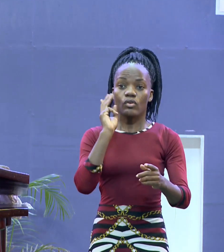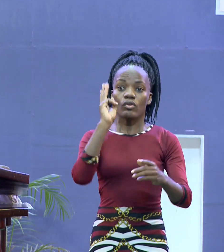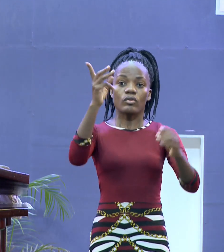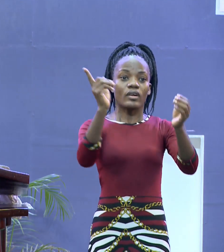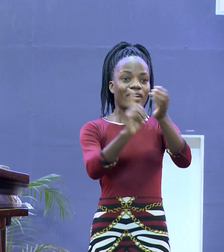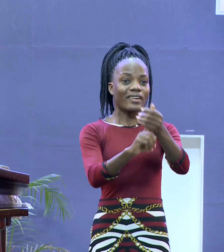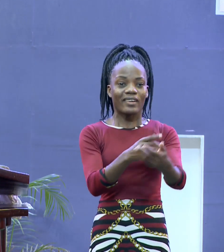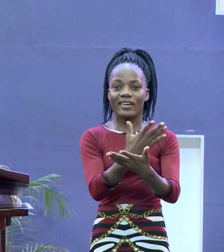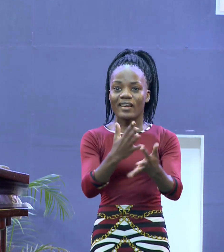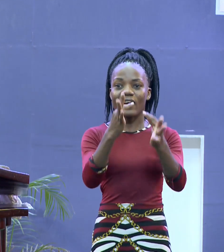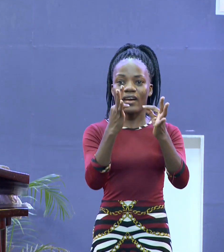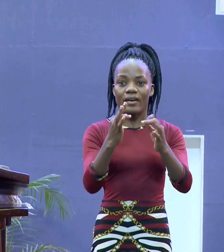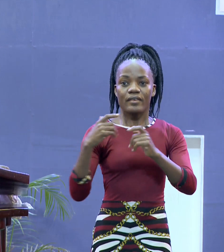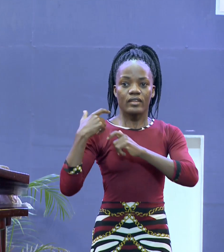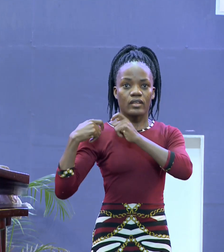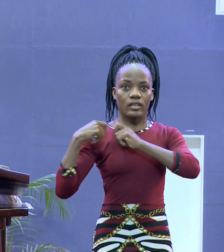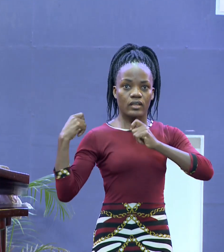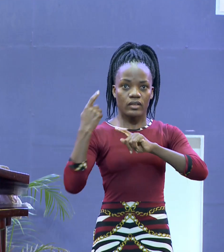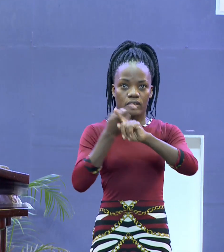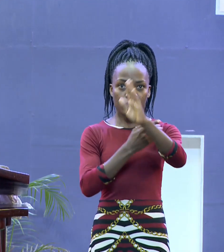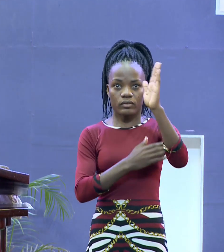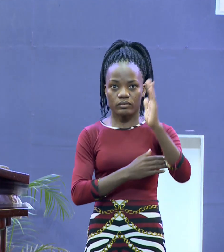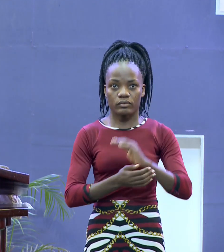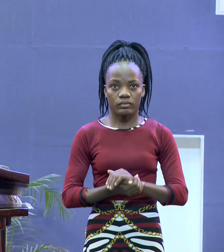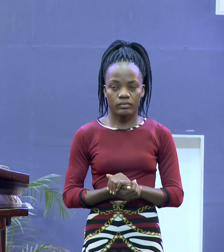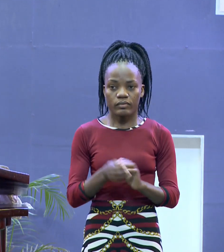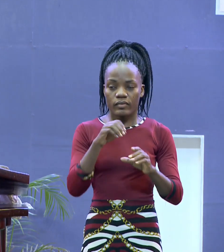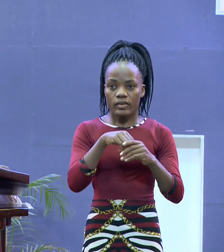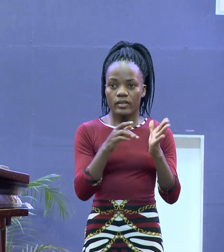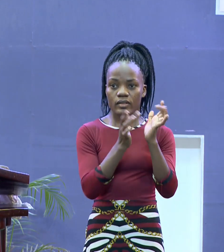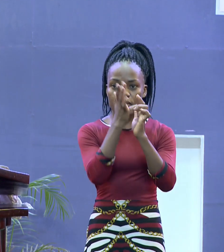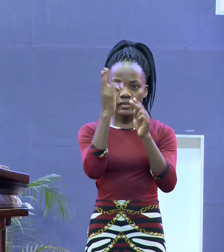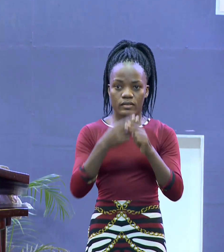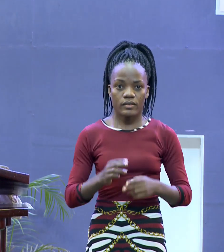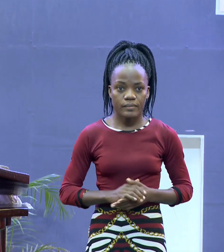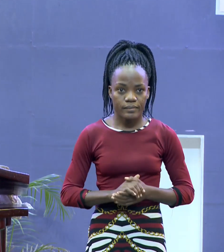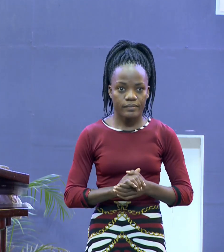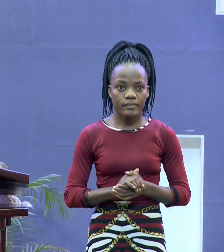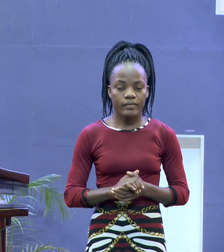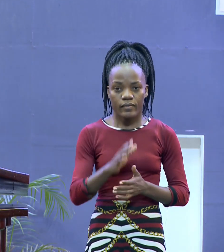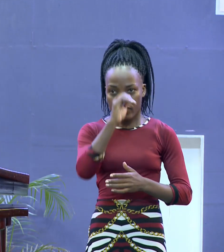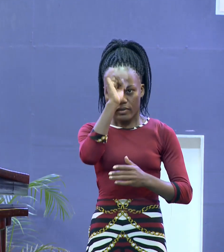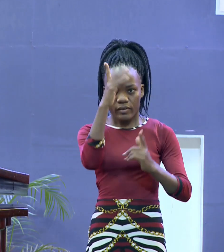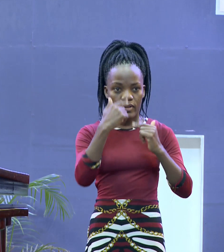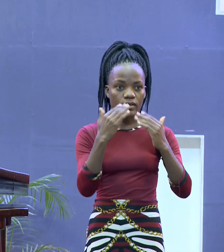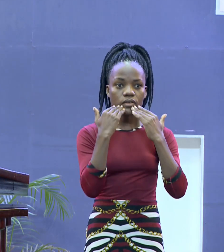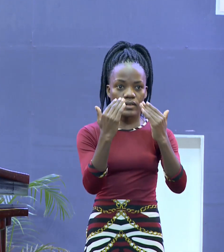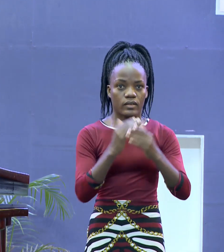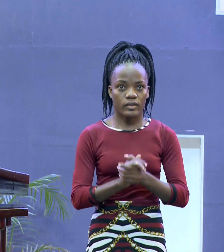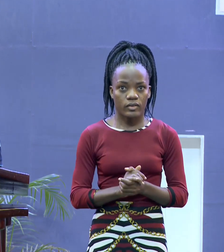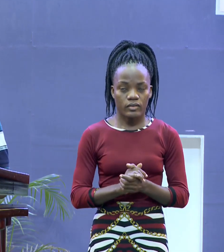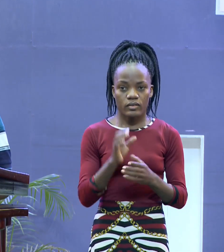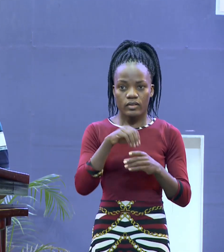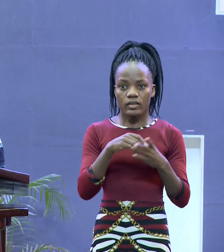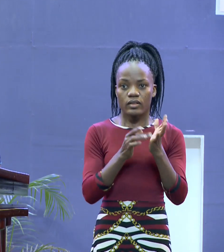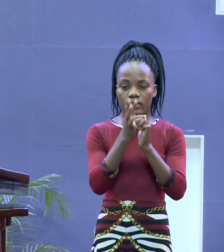the portion of the Lord. Onatsulo omugabo gwo. In the name of Jesus. Muli nyala Yesu. Father, we thank you. Tata tukwebaza.